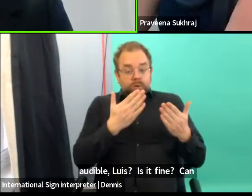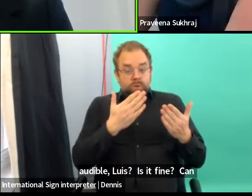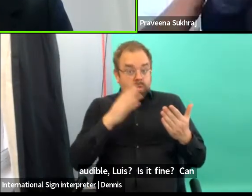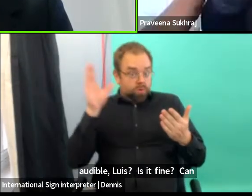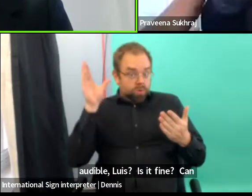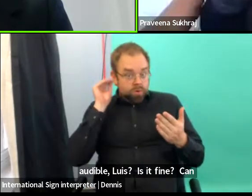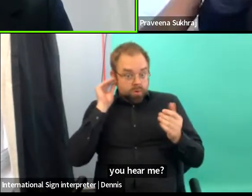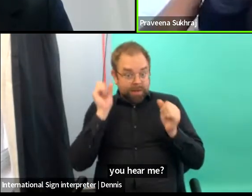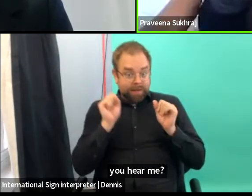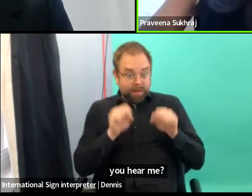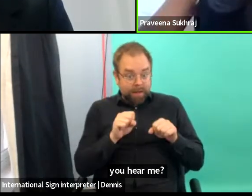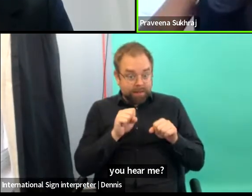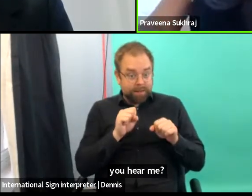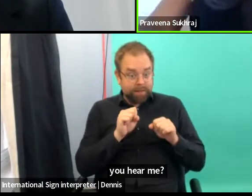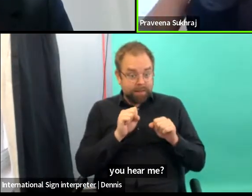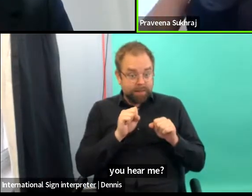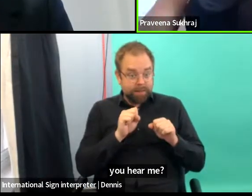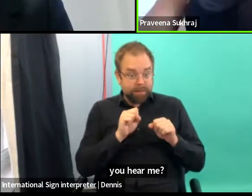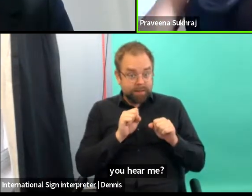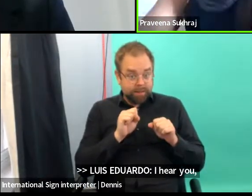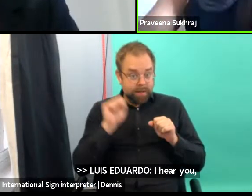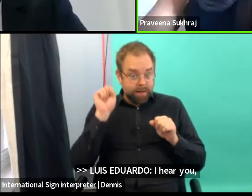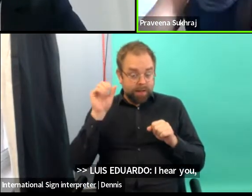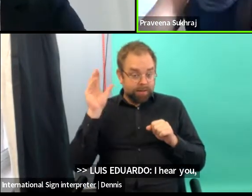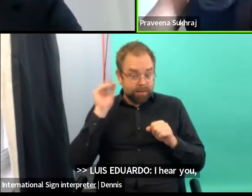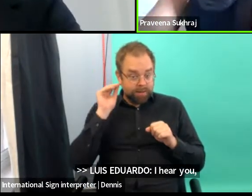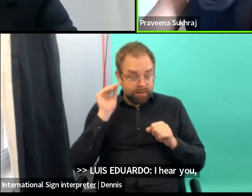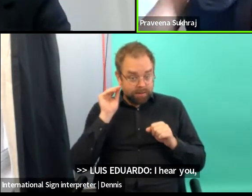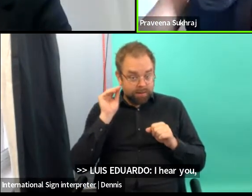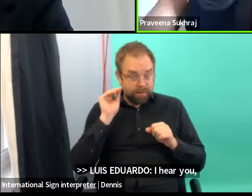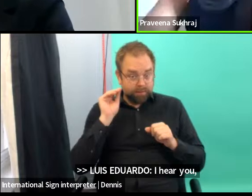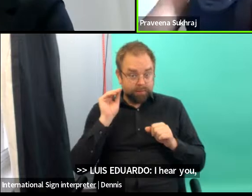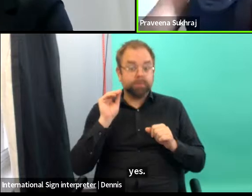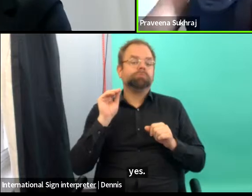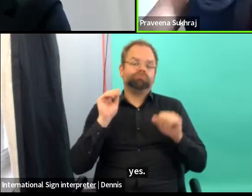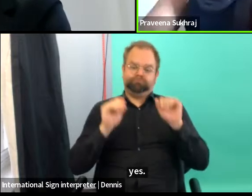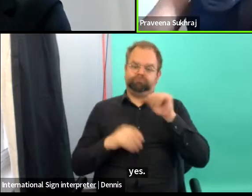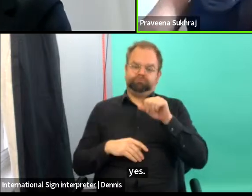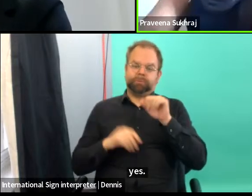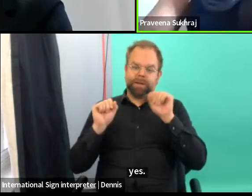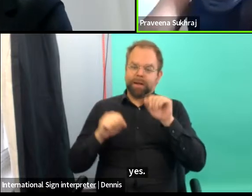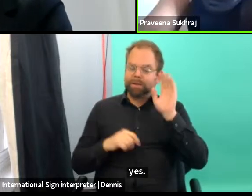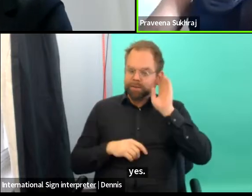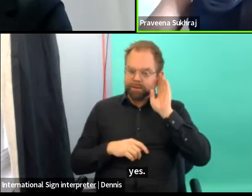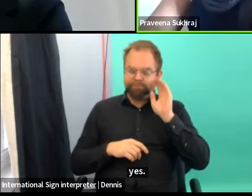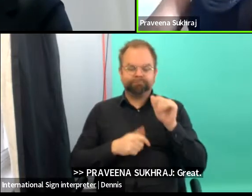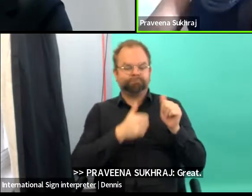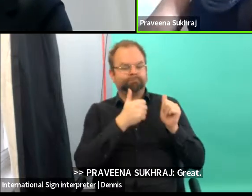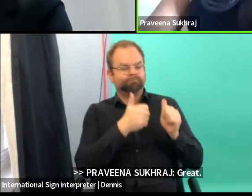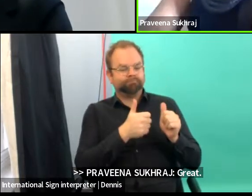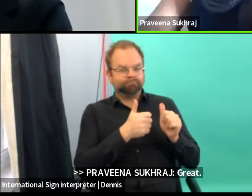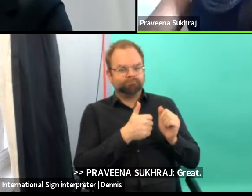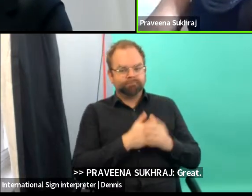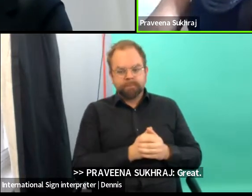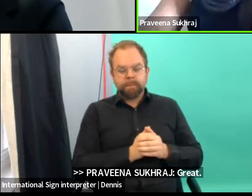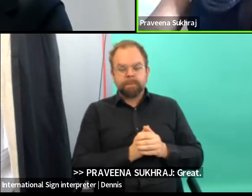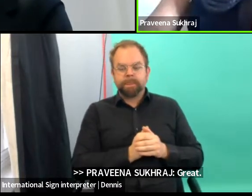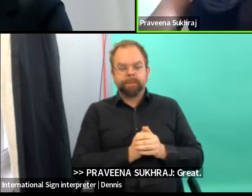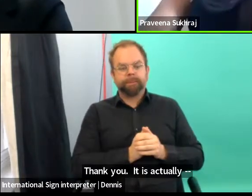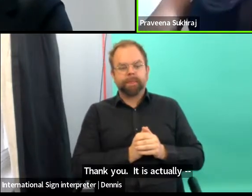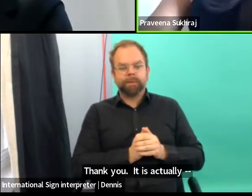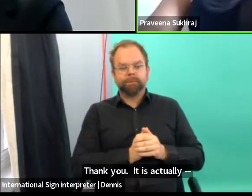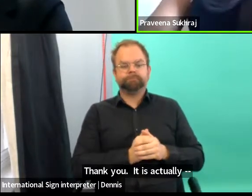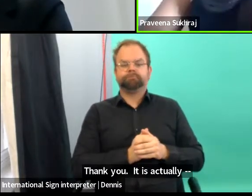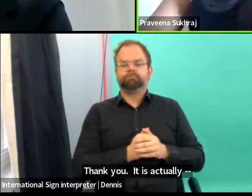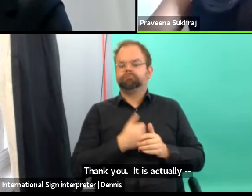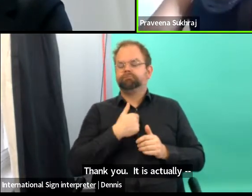you. Thank you. It is actually, it's a great privilege for me to be part of the webinar and